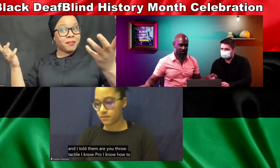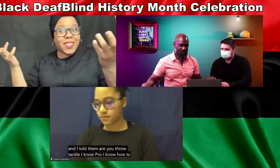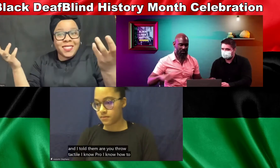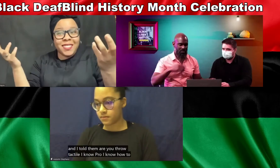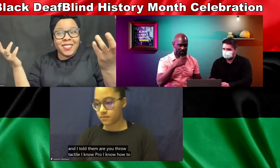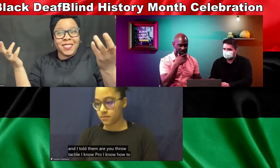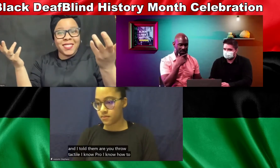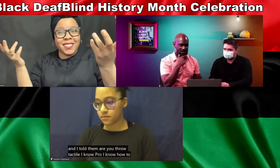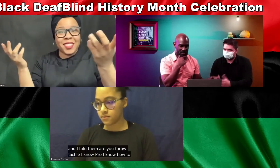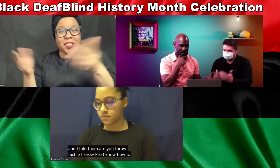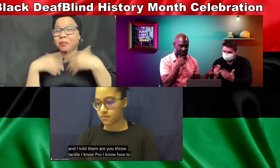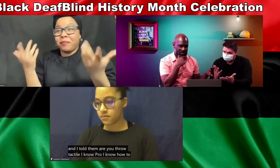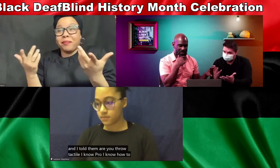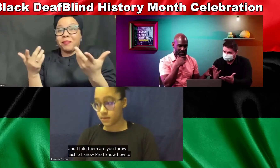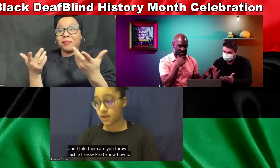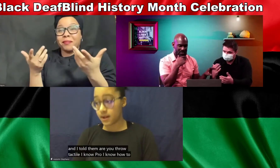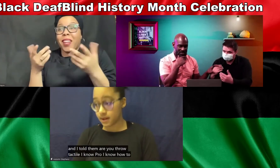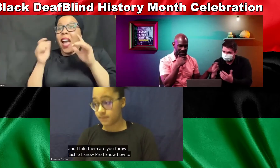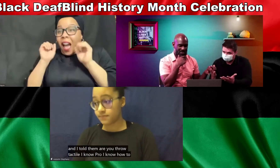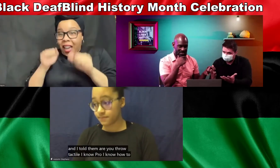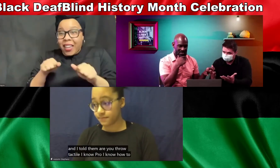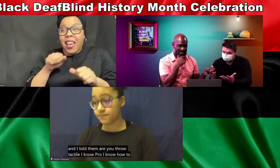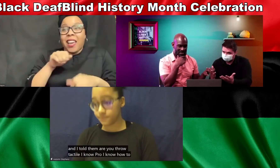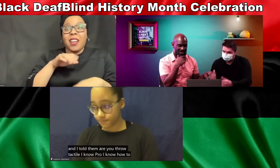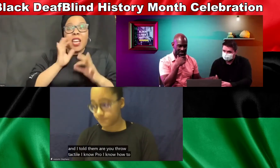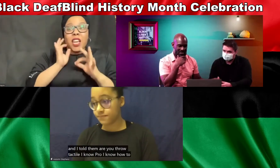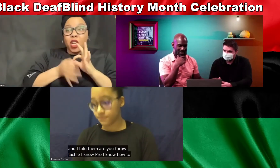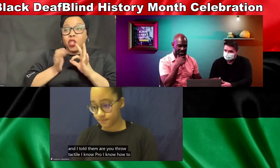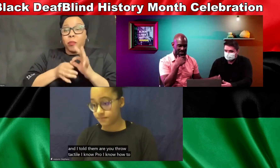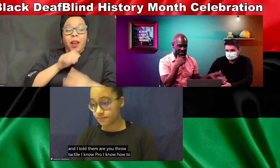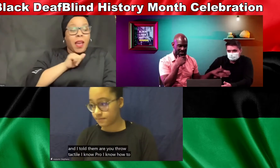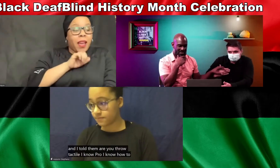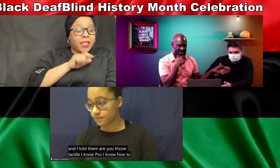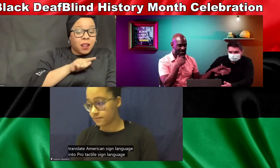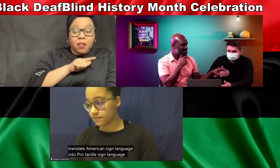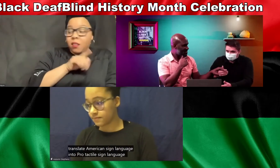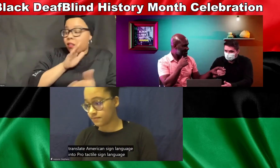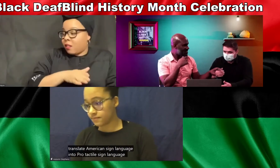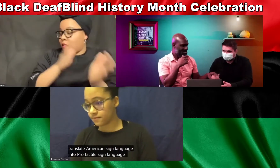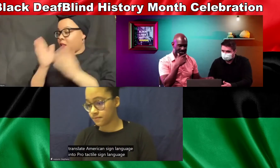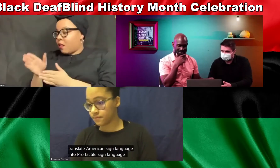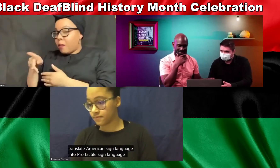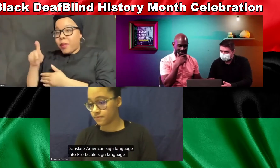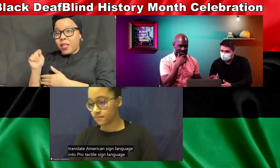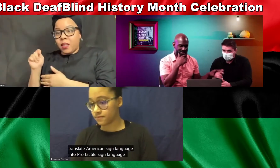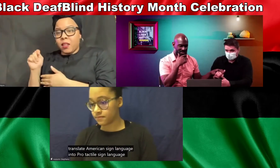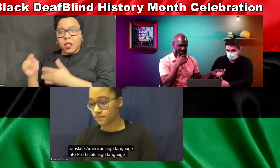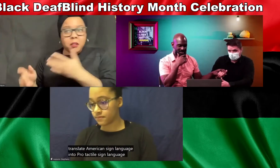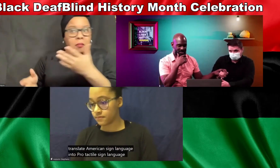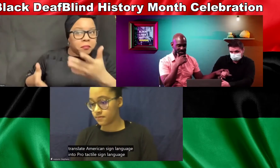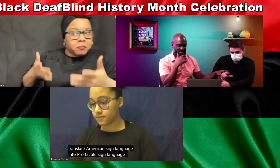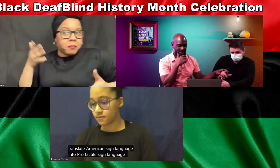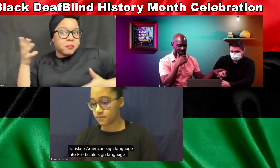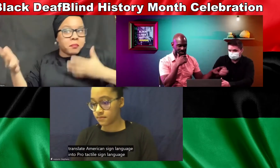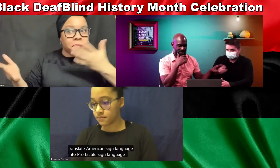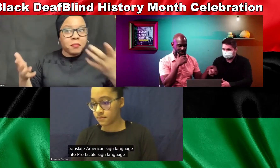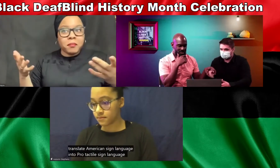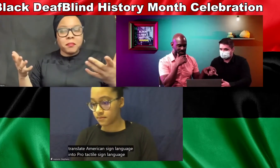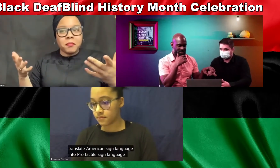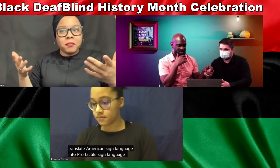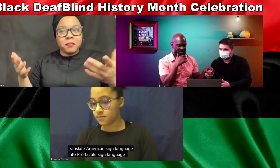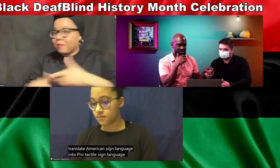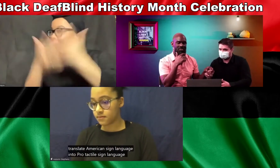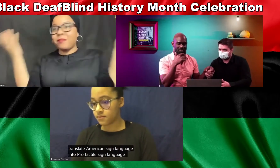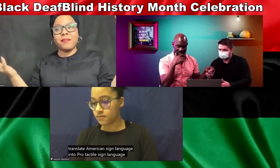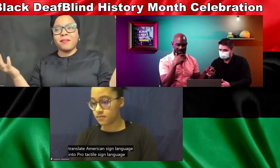into ProTactile sign language. Simple as that. I can interpret from ASL into